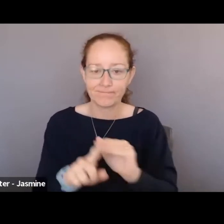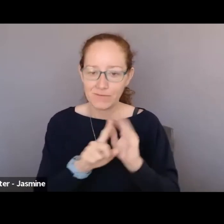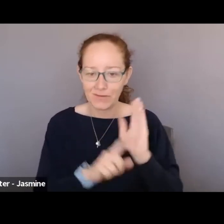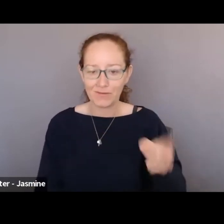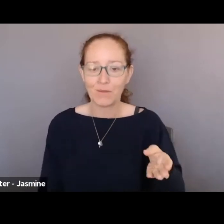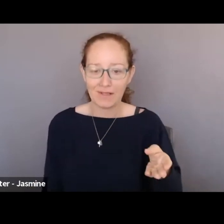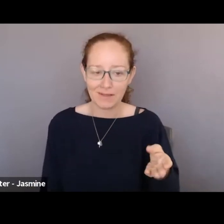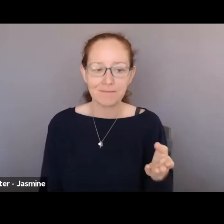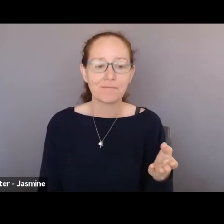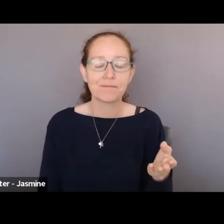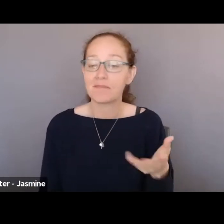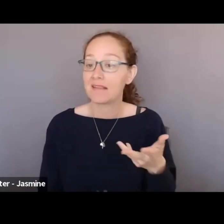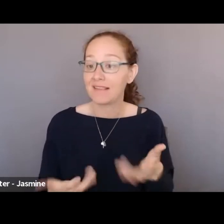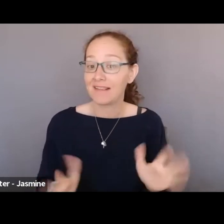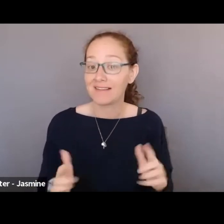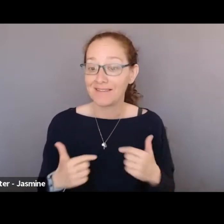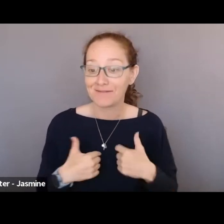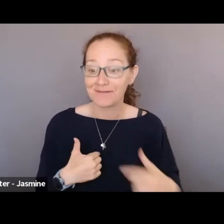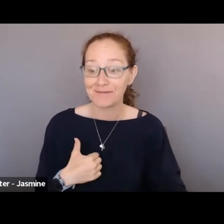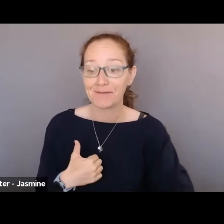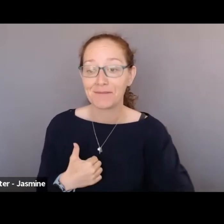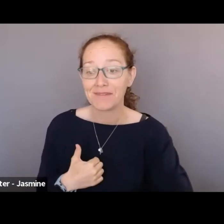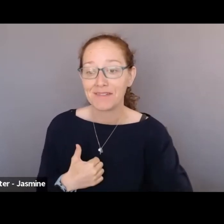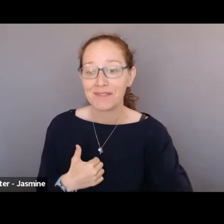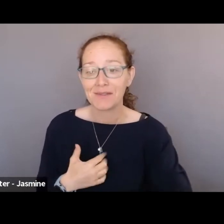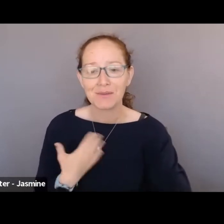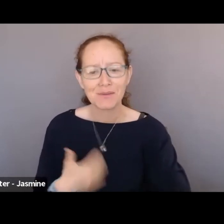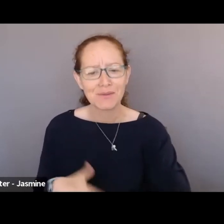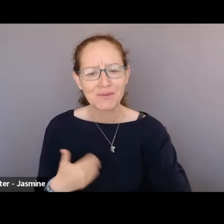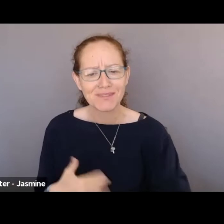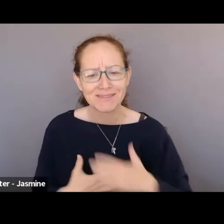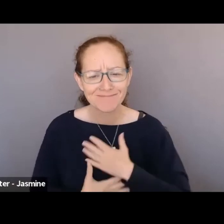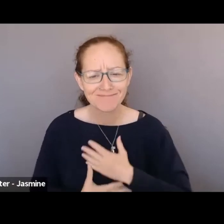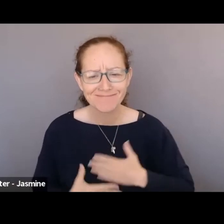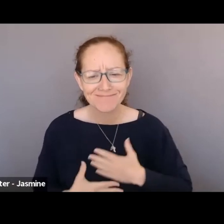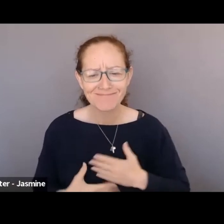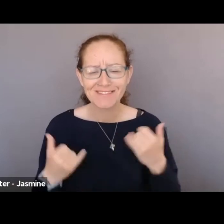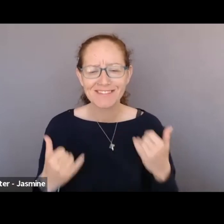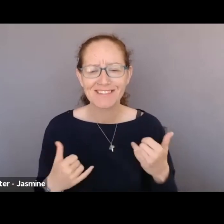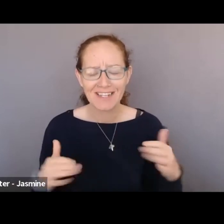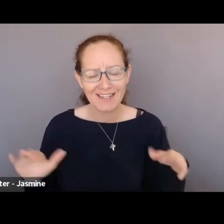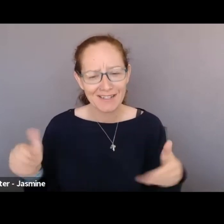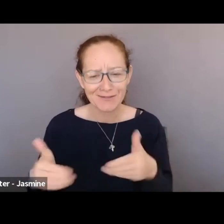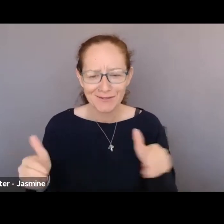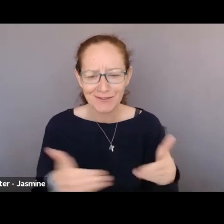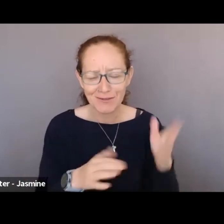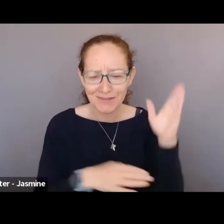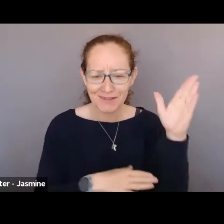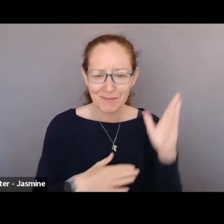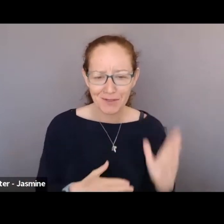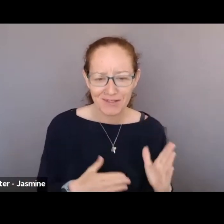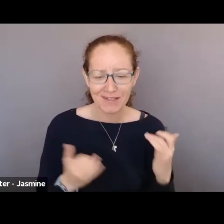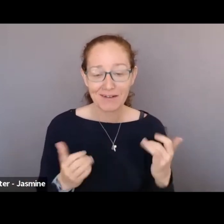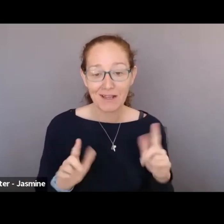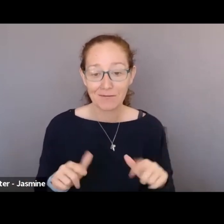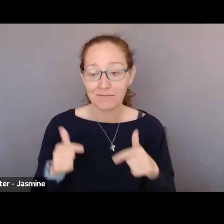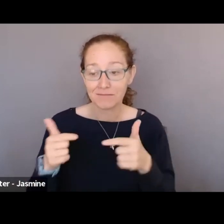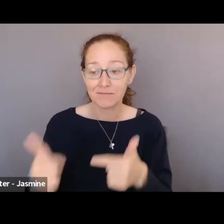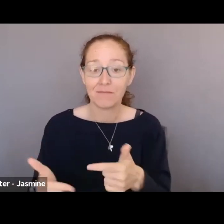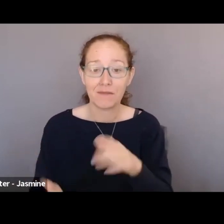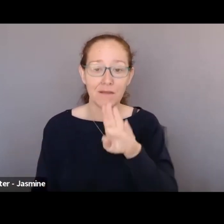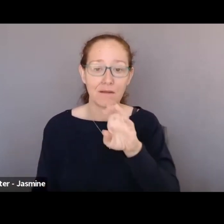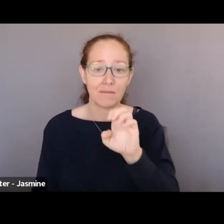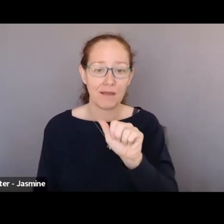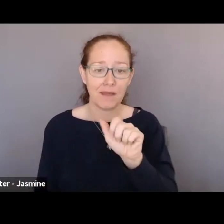from me. It is my distinct pleasure to introduce our presenters for today's session. I'm going to now turn it over to Beata